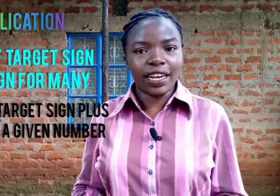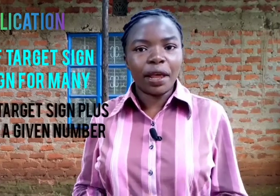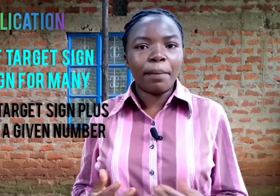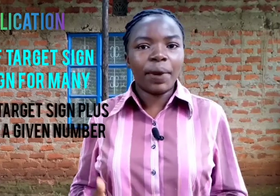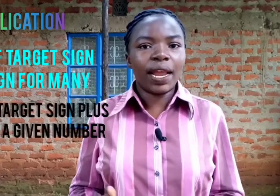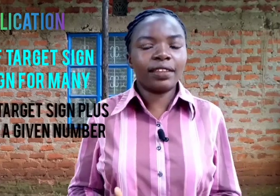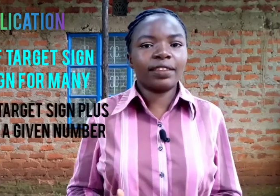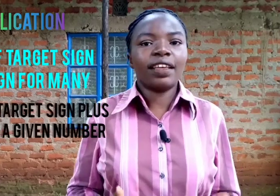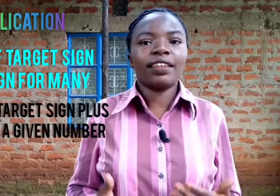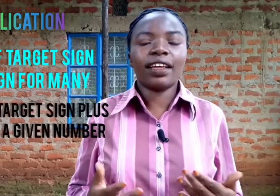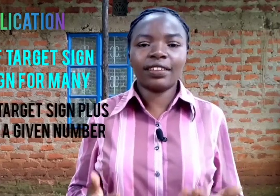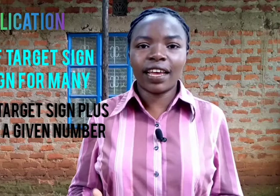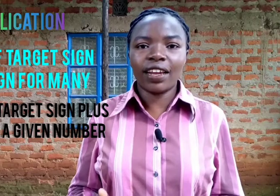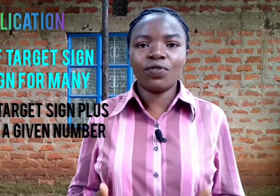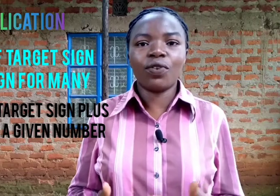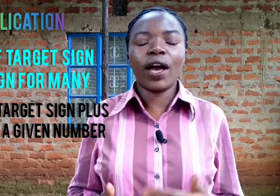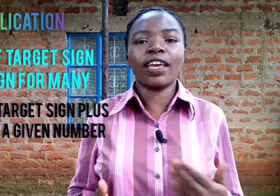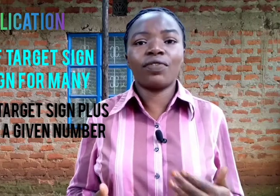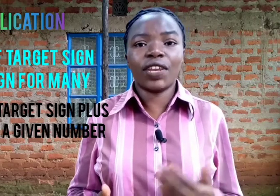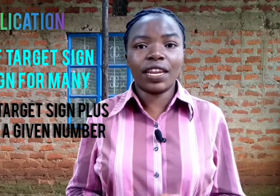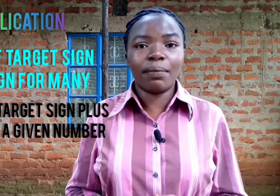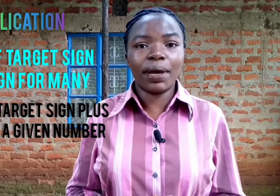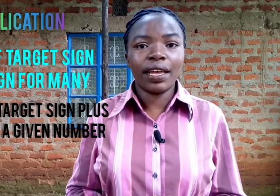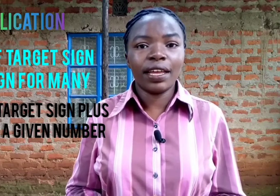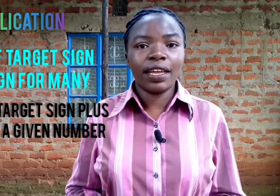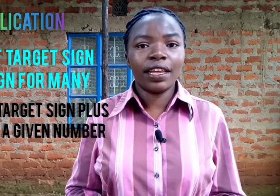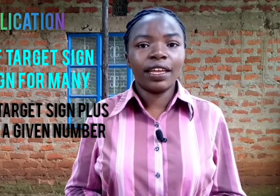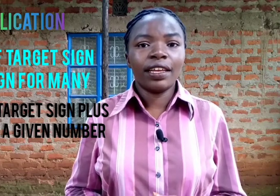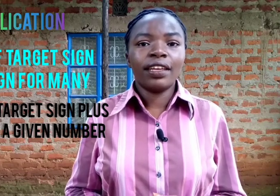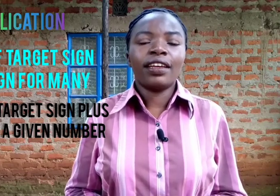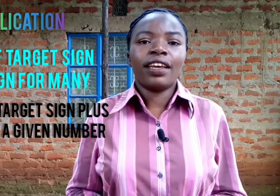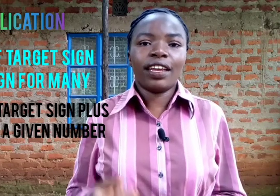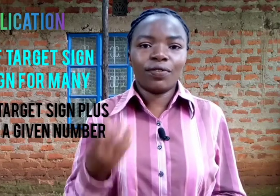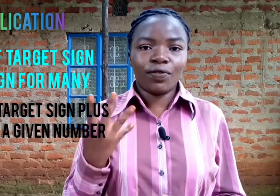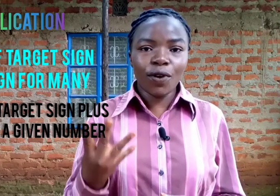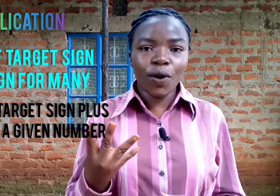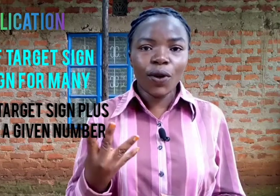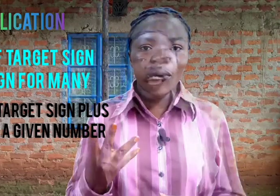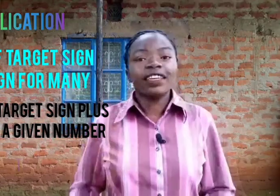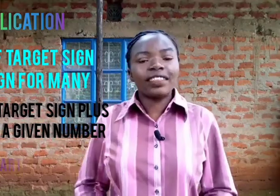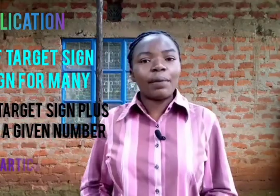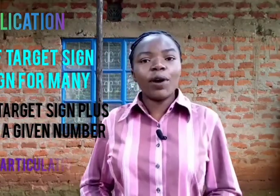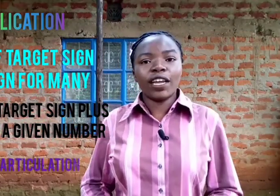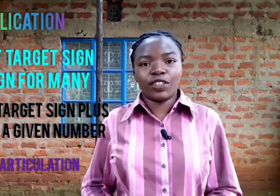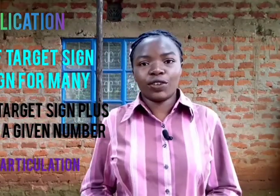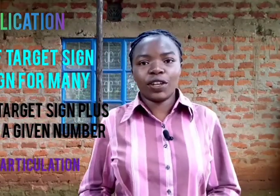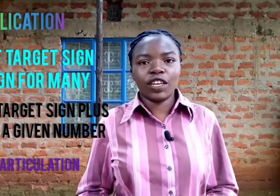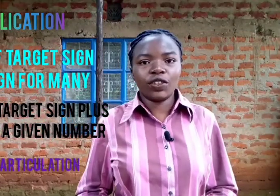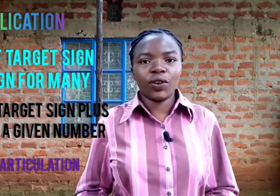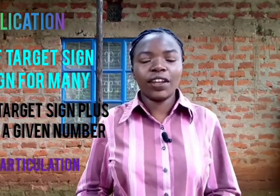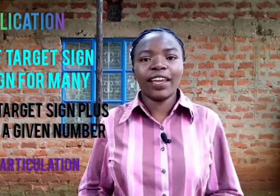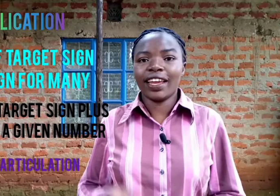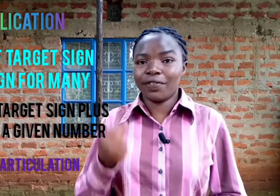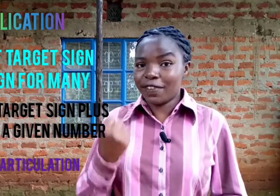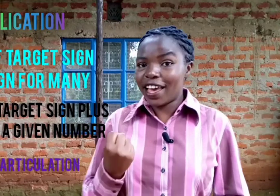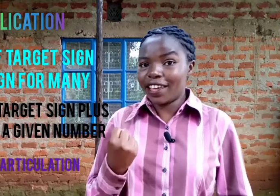plus a sign for a given number four double articulation and five